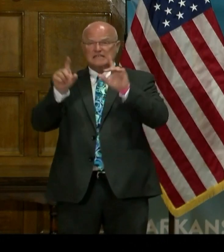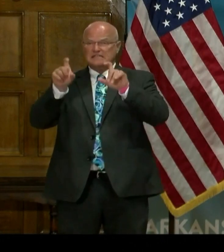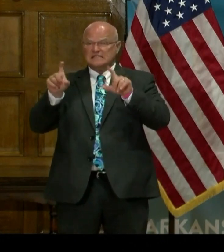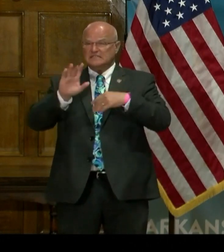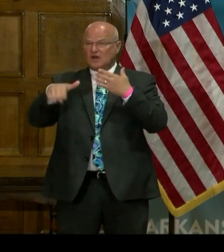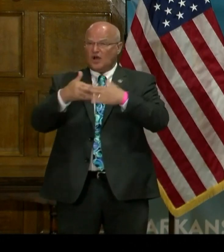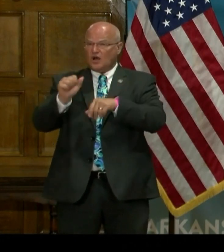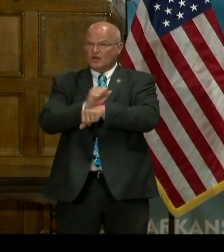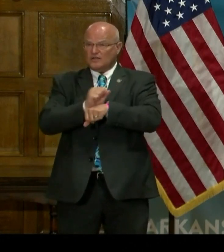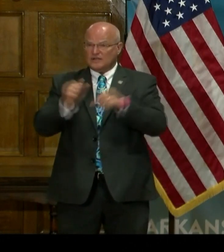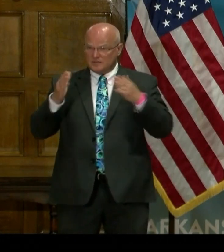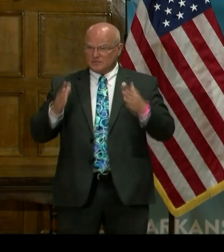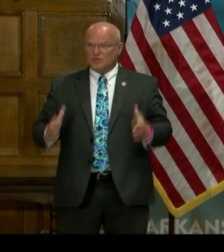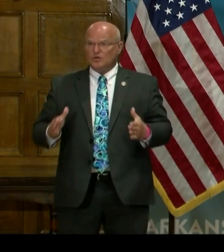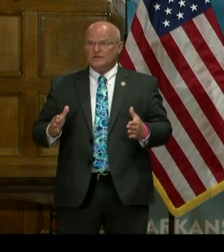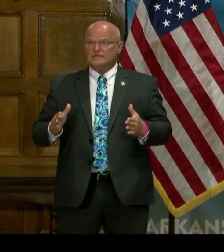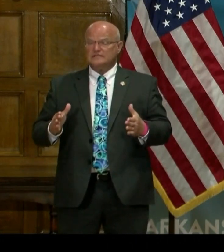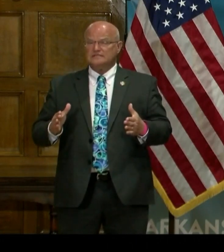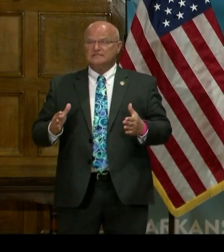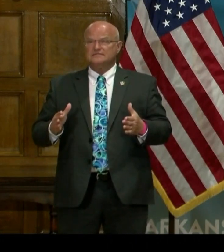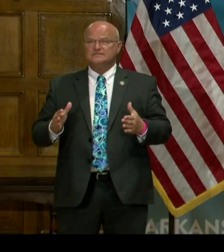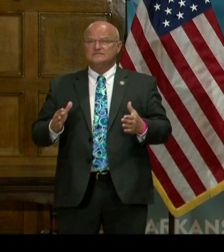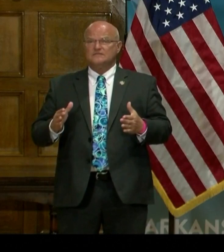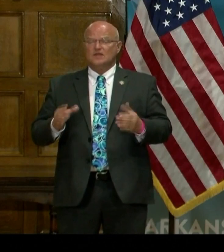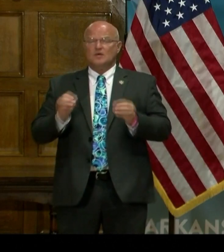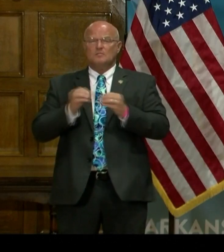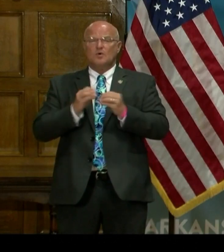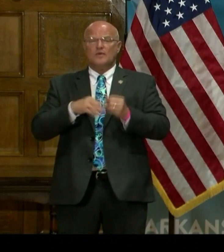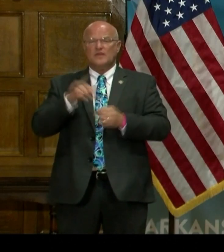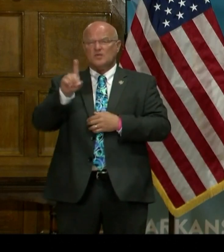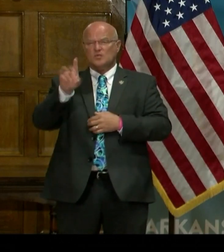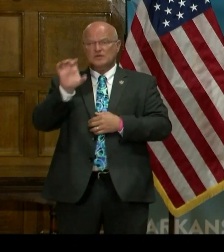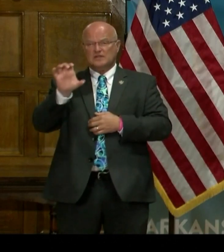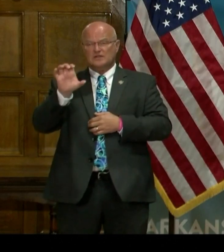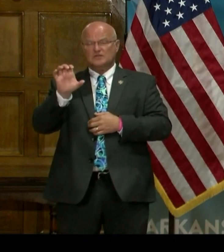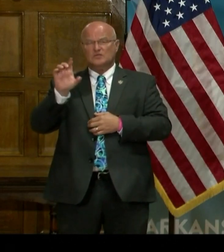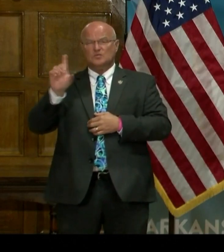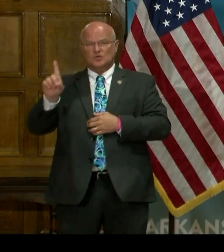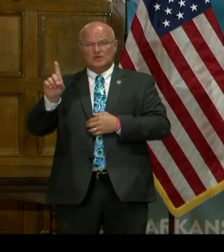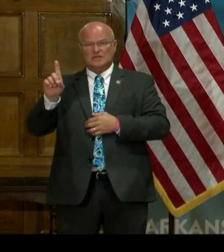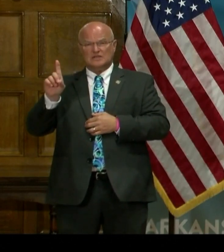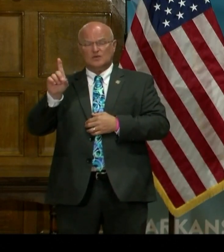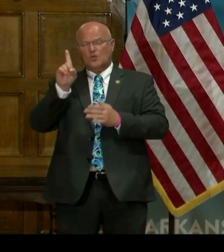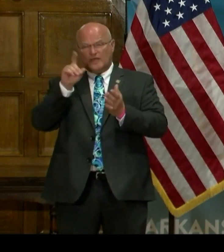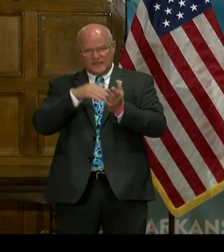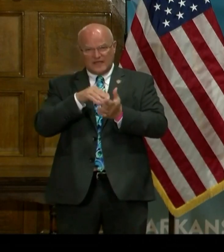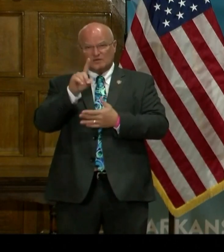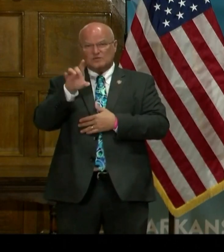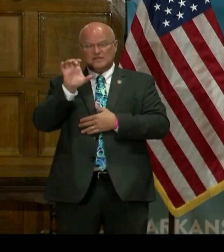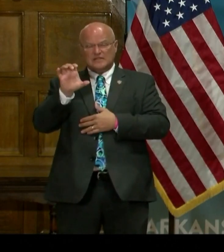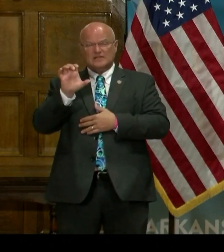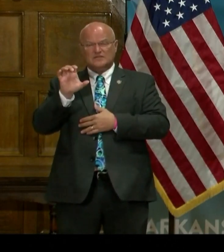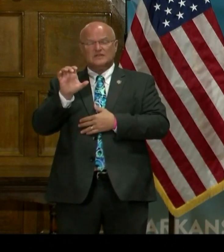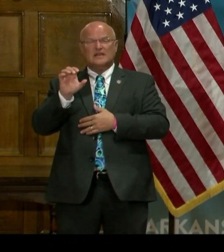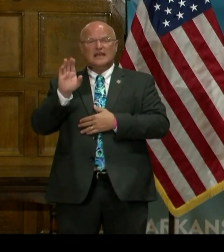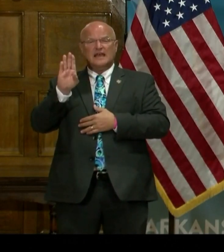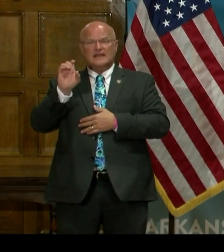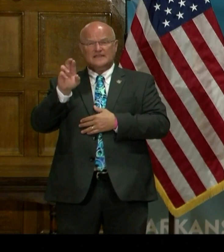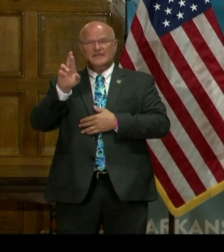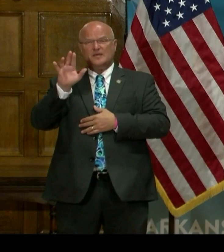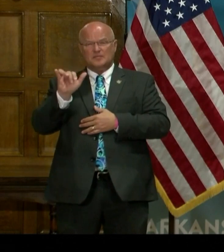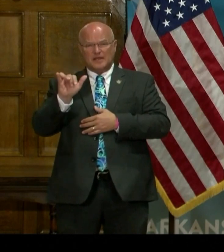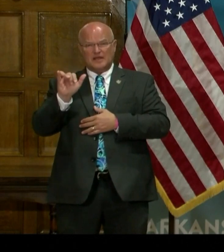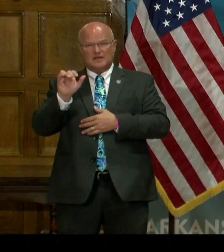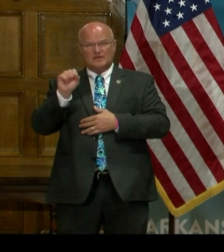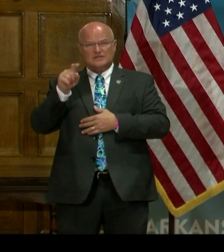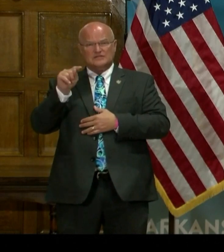all employees, over 1,100 team members there at the Berry Street facility